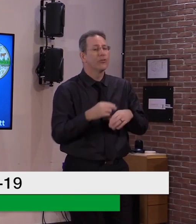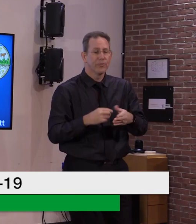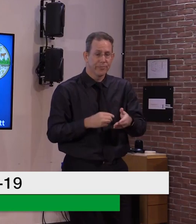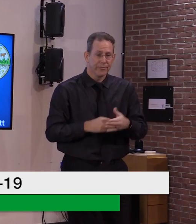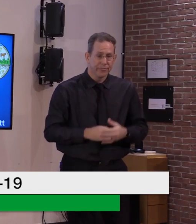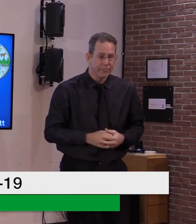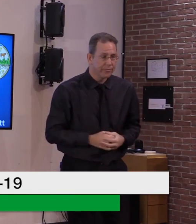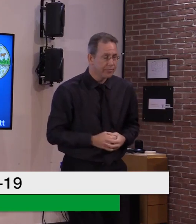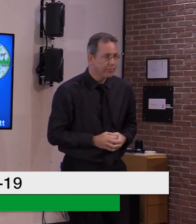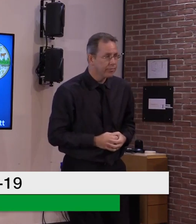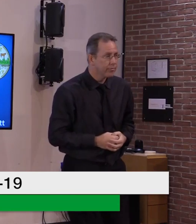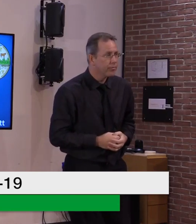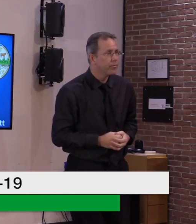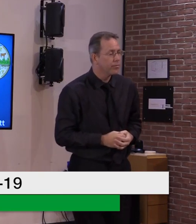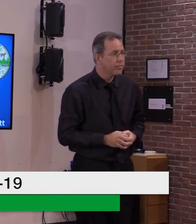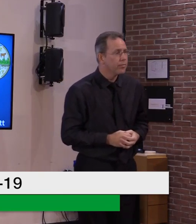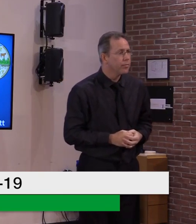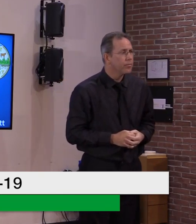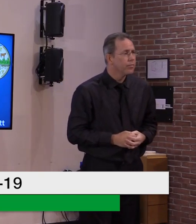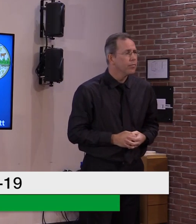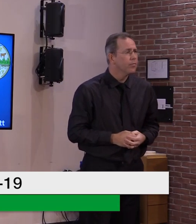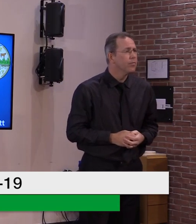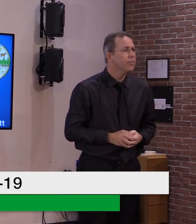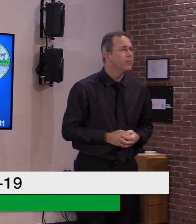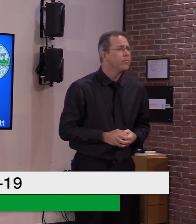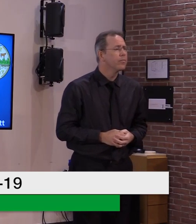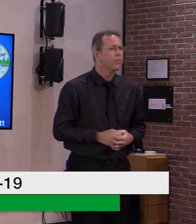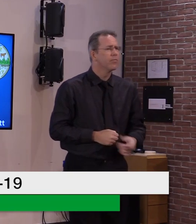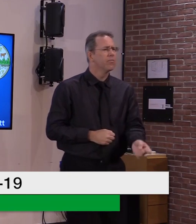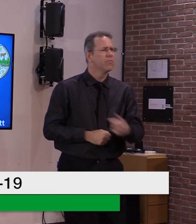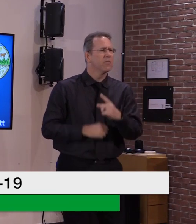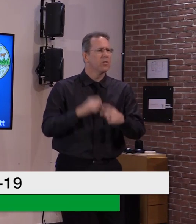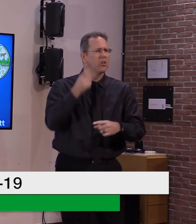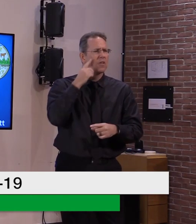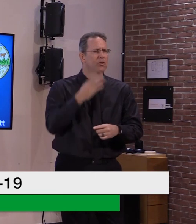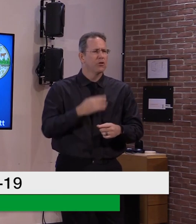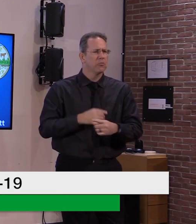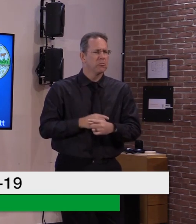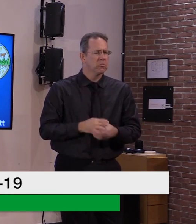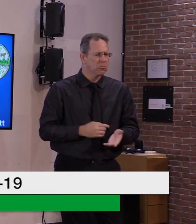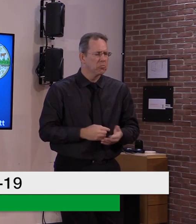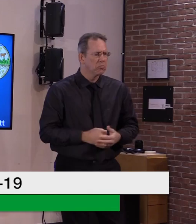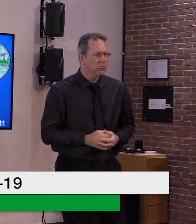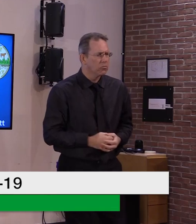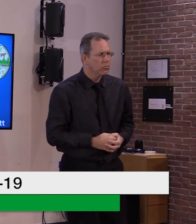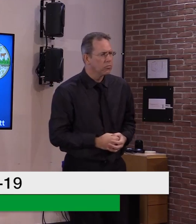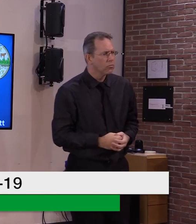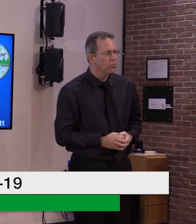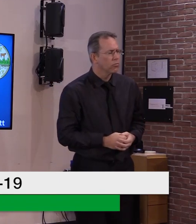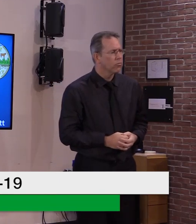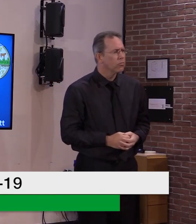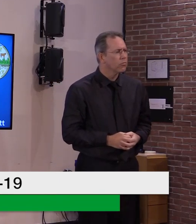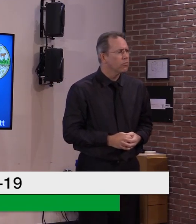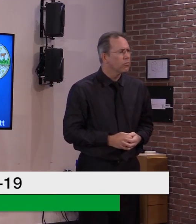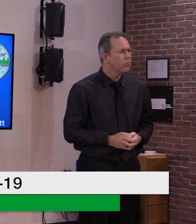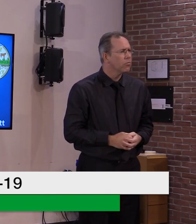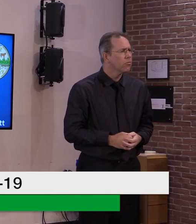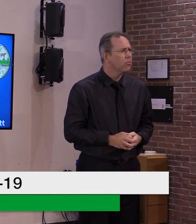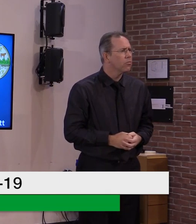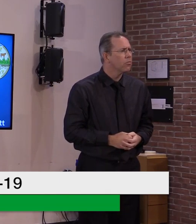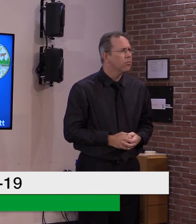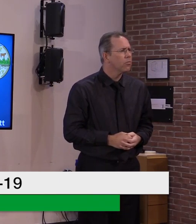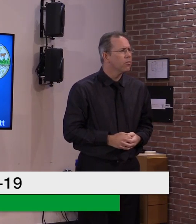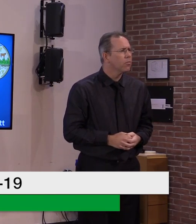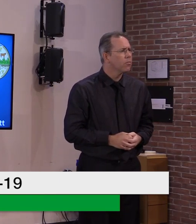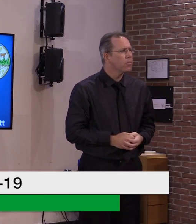thanks rebecca uh governor uh some people said they were sort of flabbergasted to hear uh governor cuomo was being awarded the